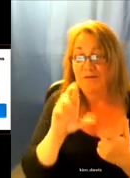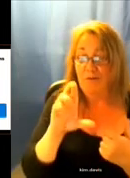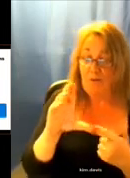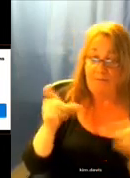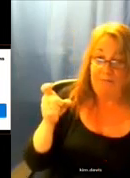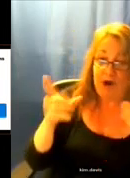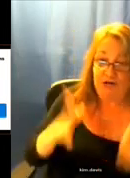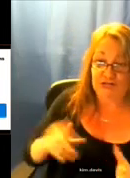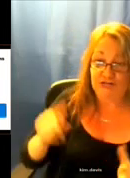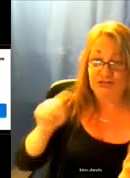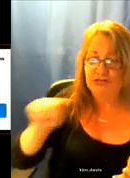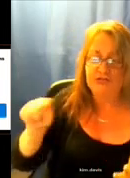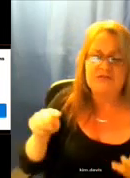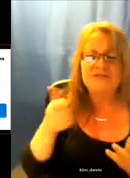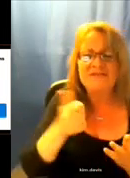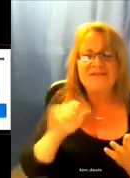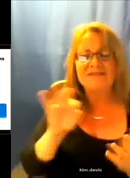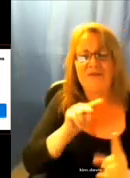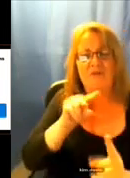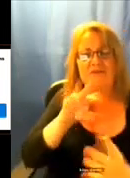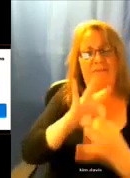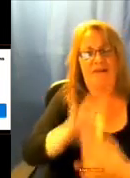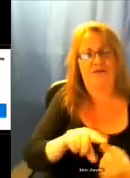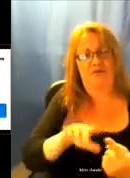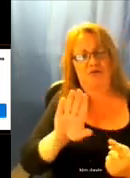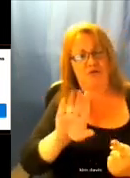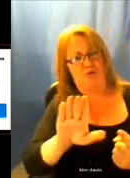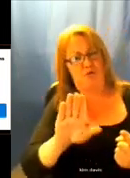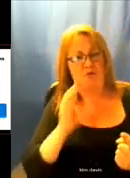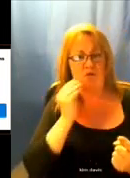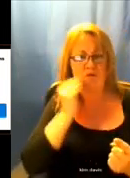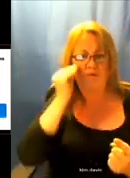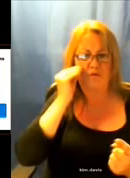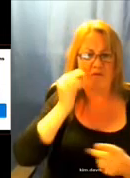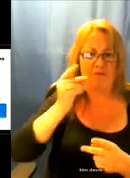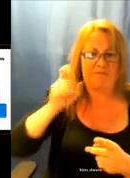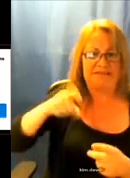that homeowner association, or even the manager of the facility,